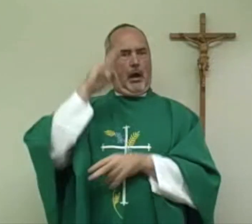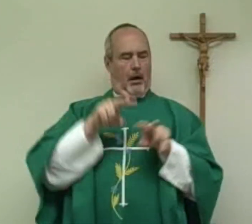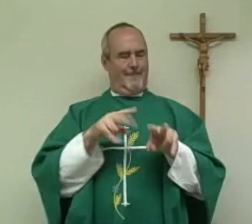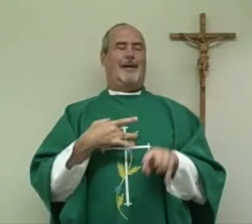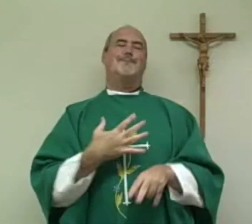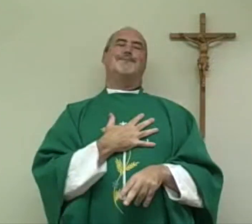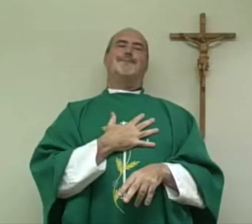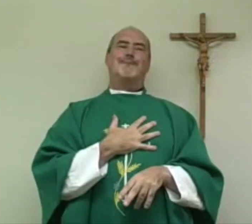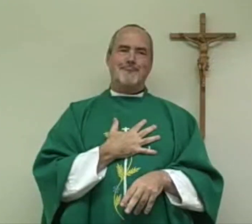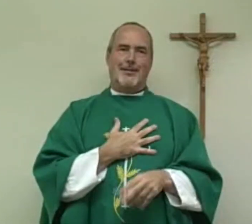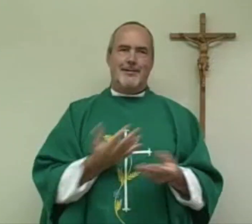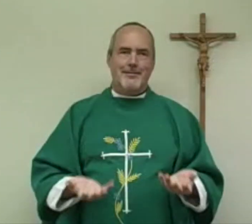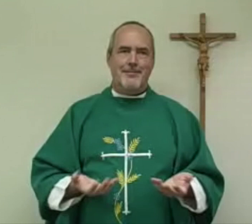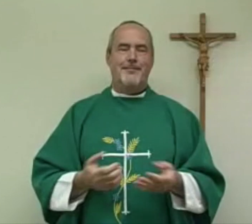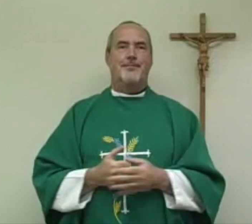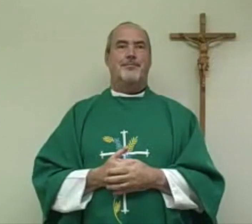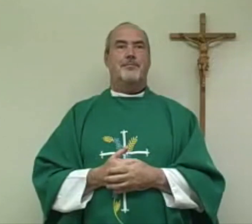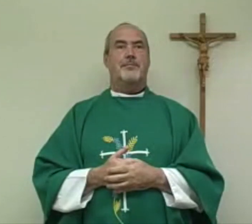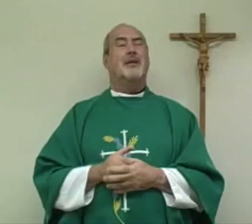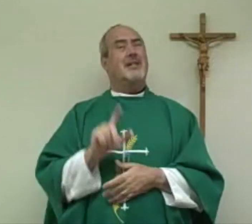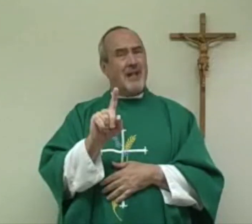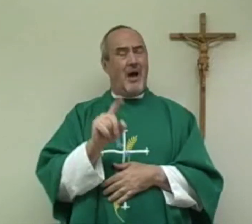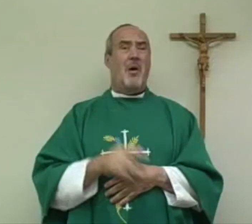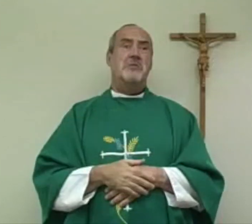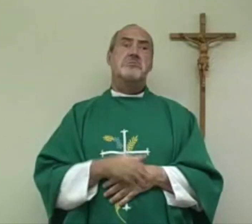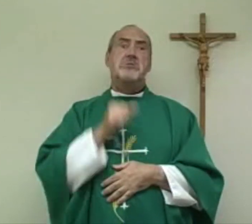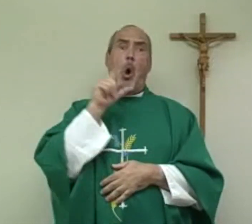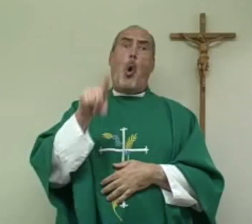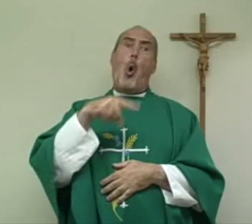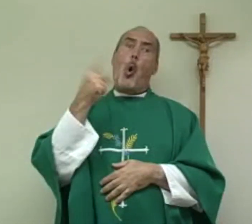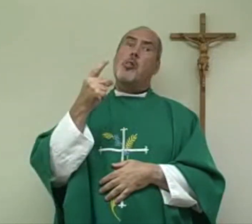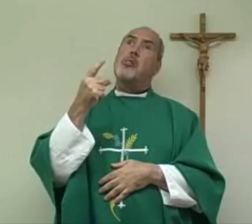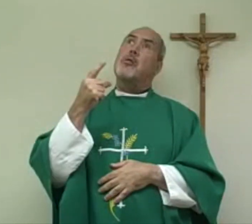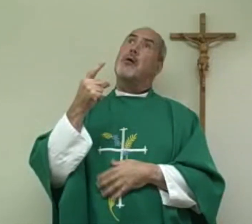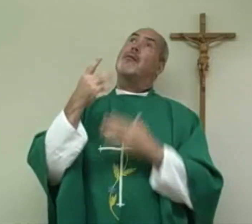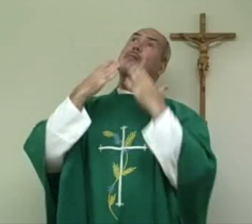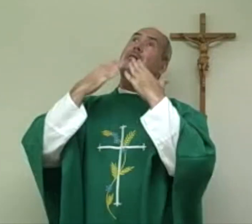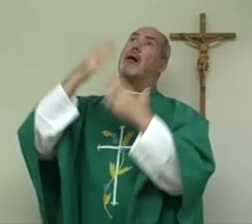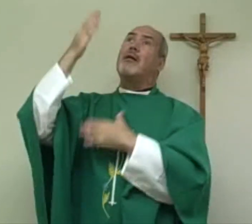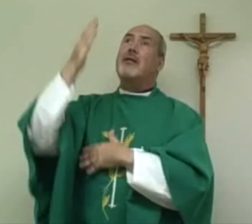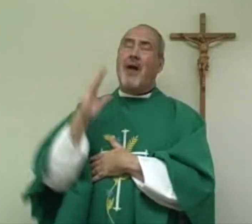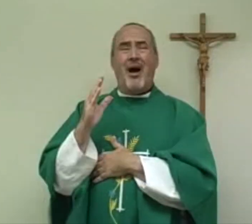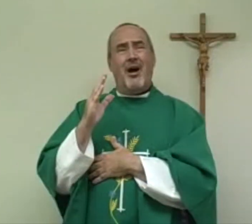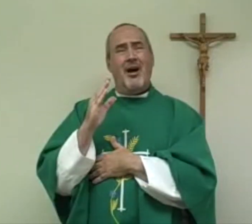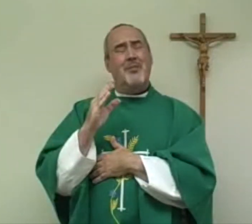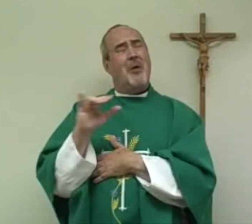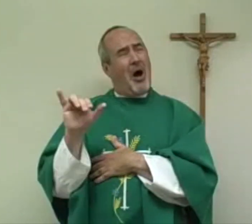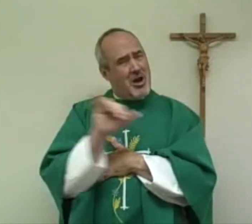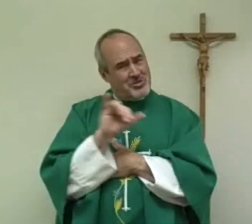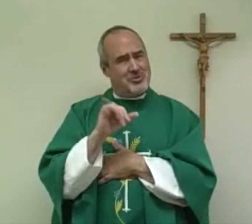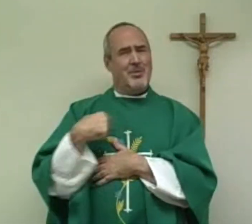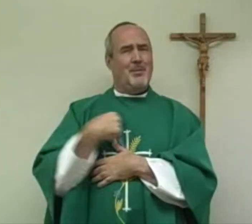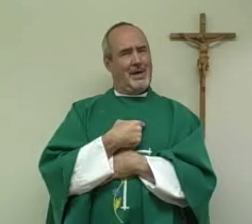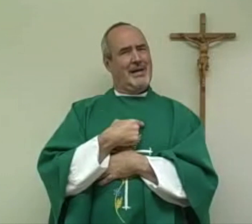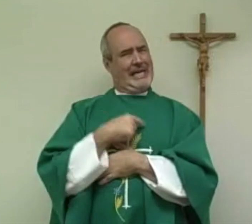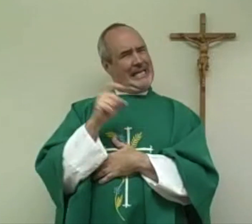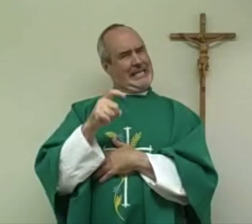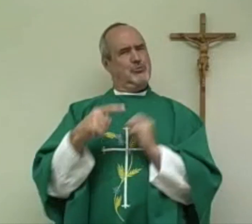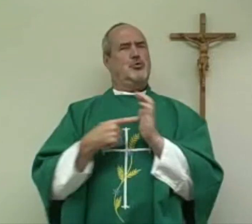He's done for us. So that touches God, and God can see that we're grateful. And we not only have to